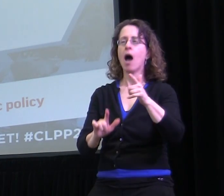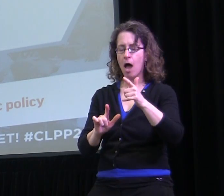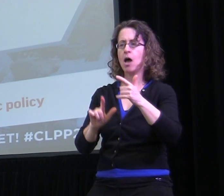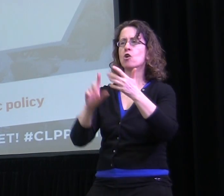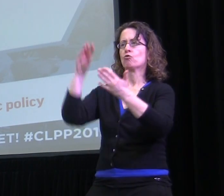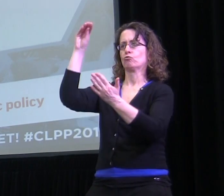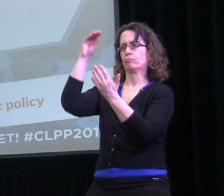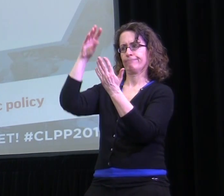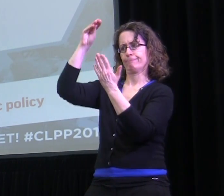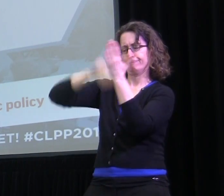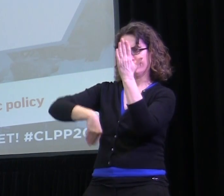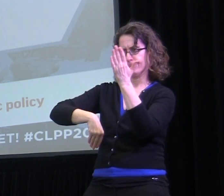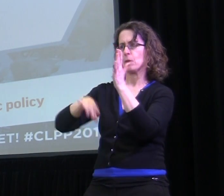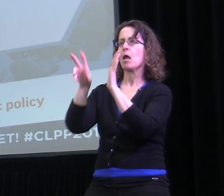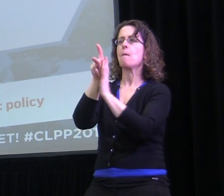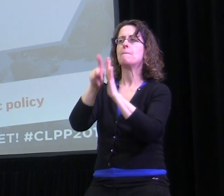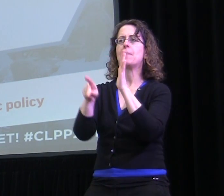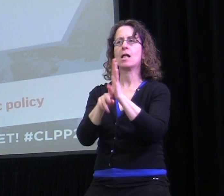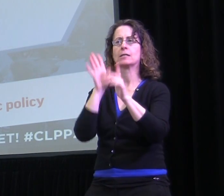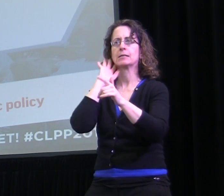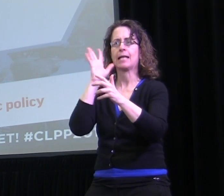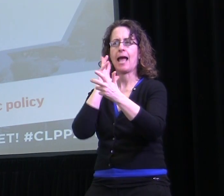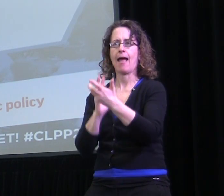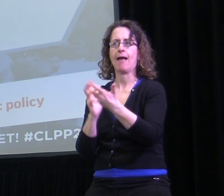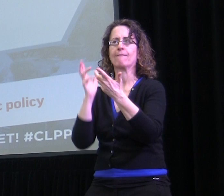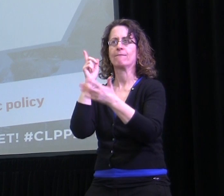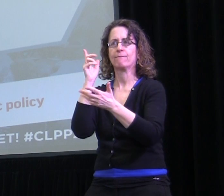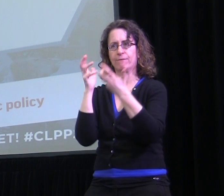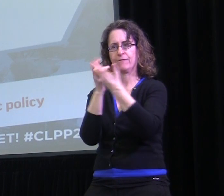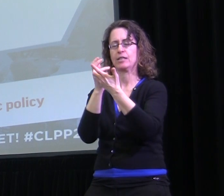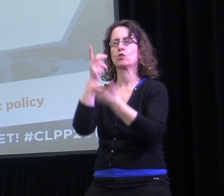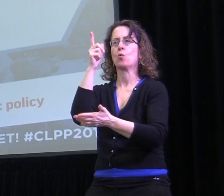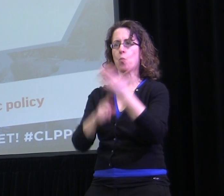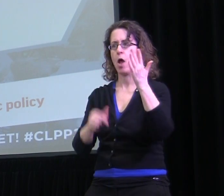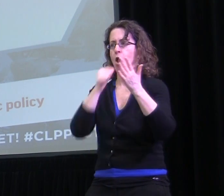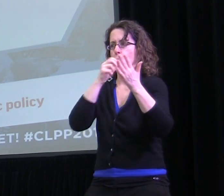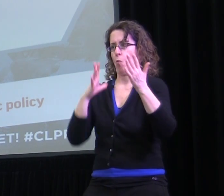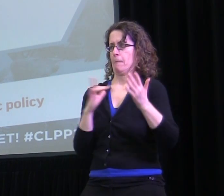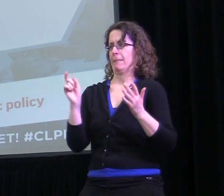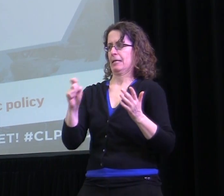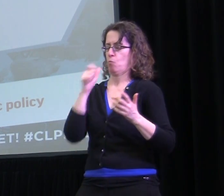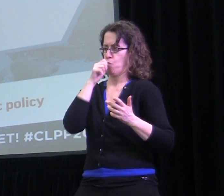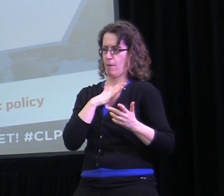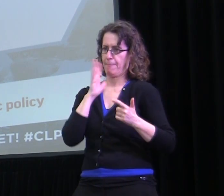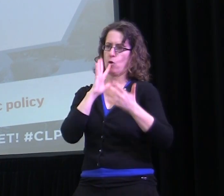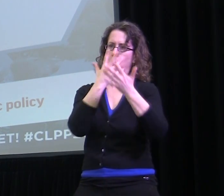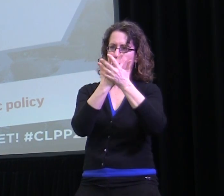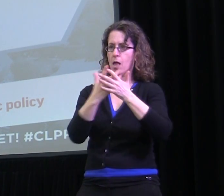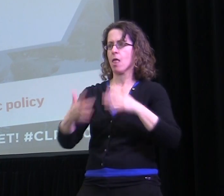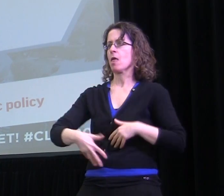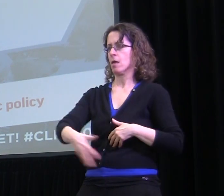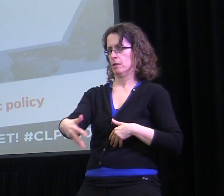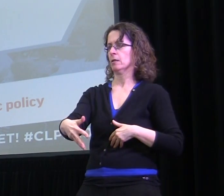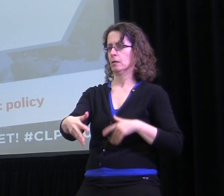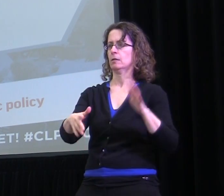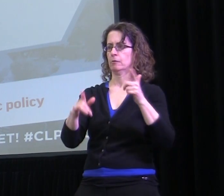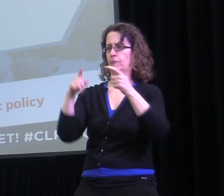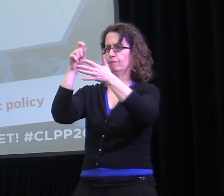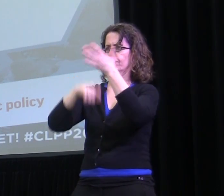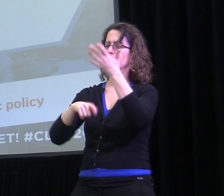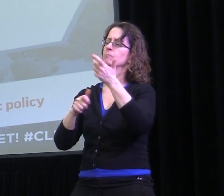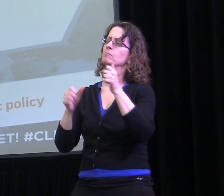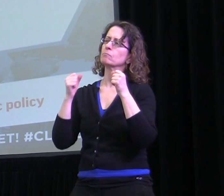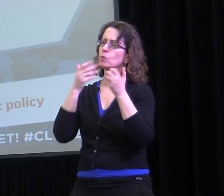their stories and shaped a new narrative around incarceration and motherhood. I met my co-organizer in the campaign, Kenzie